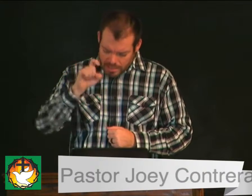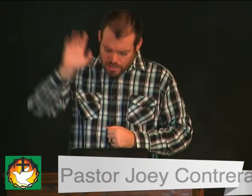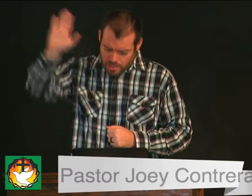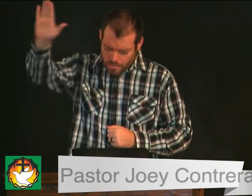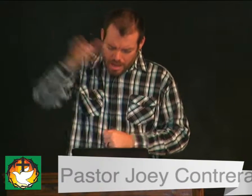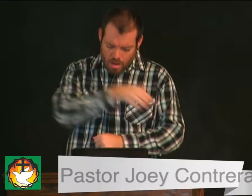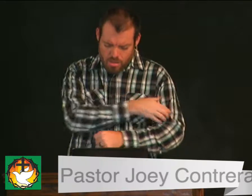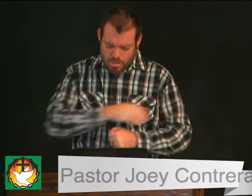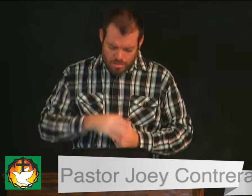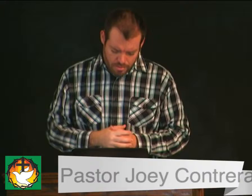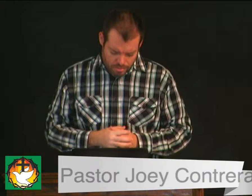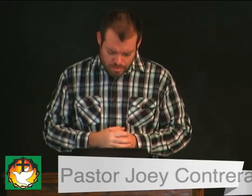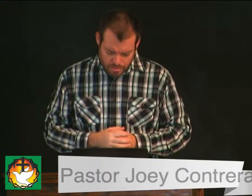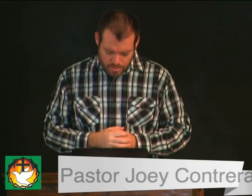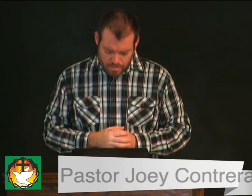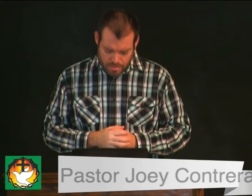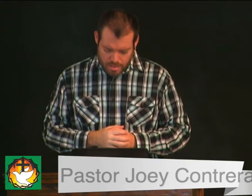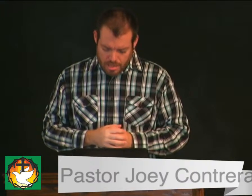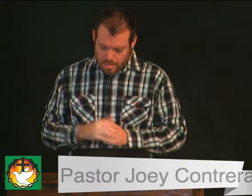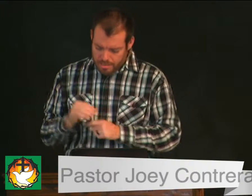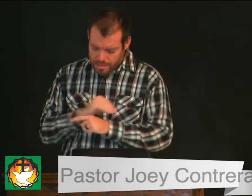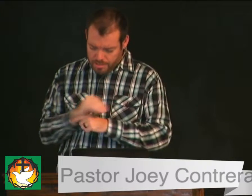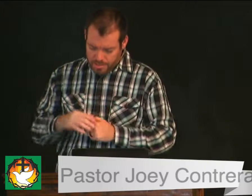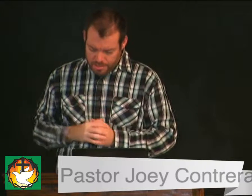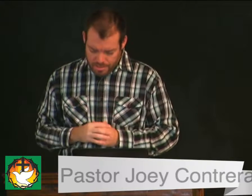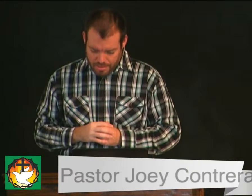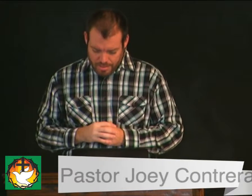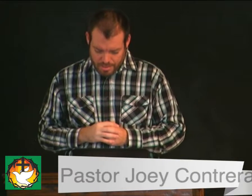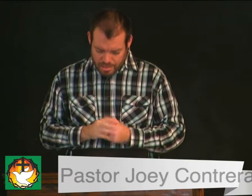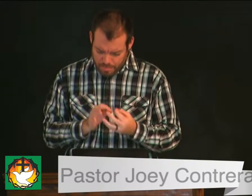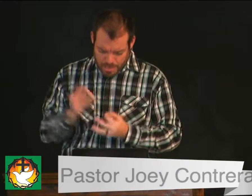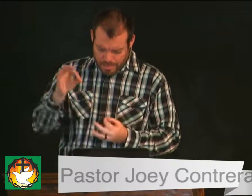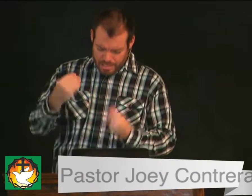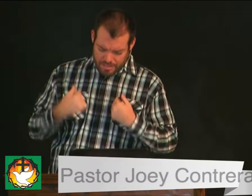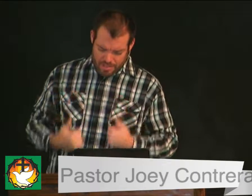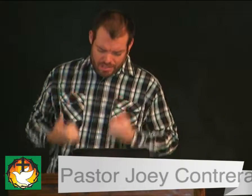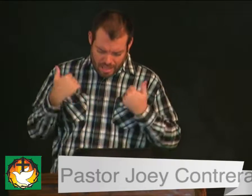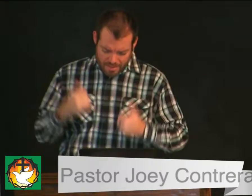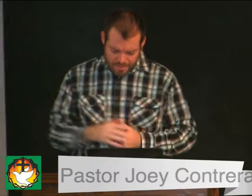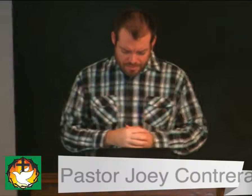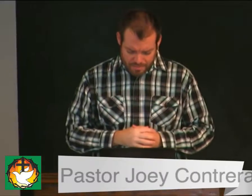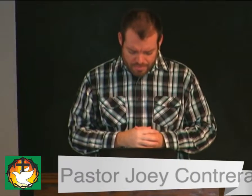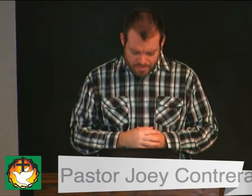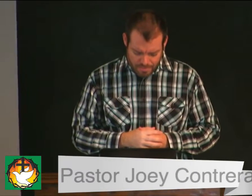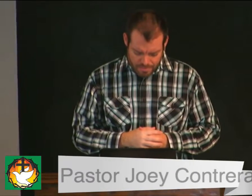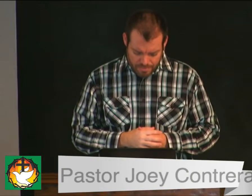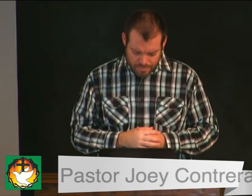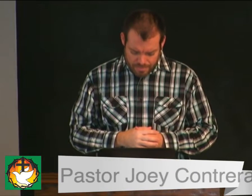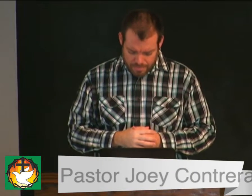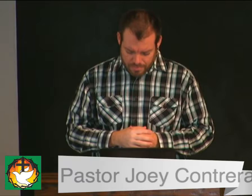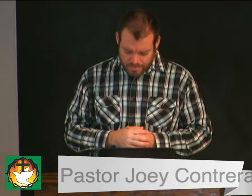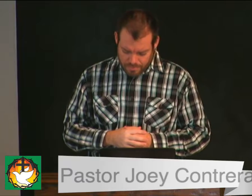I know I need your power as a ministry. The Spirit gives us life.